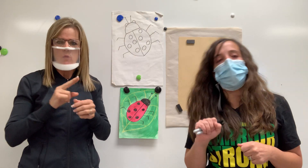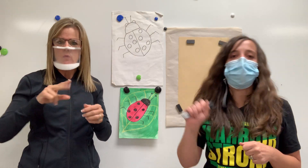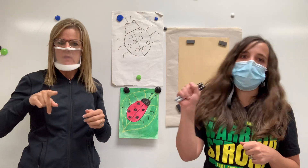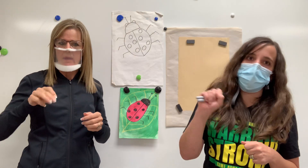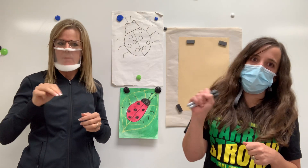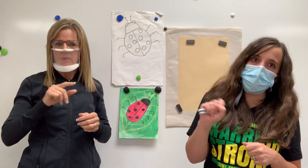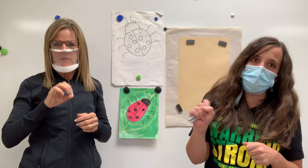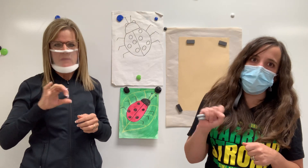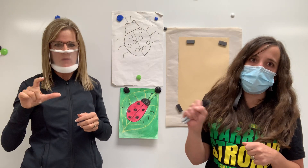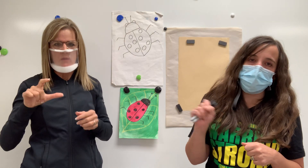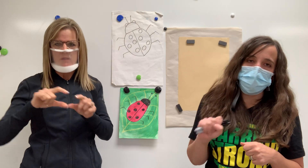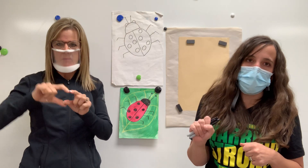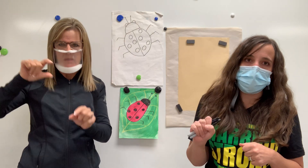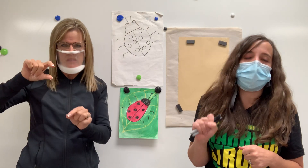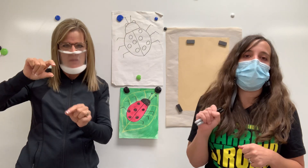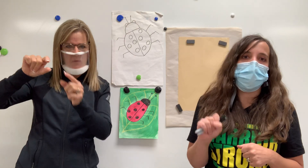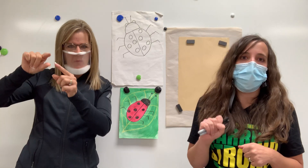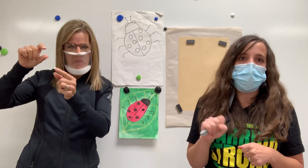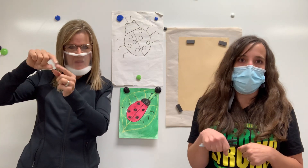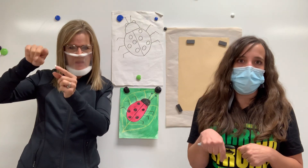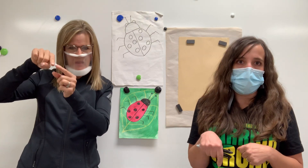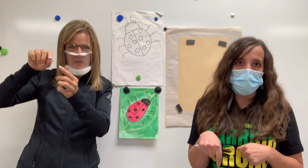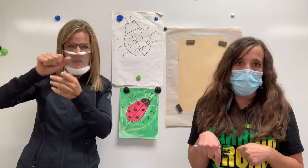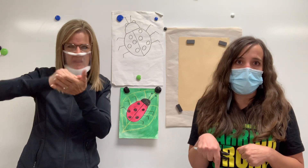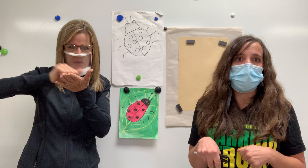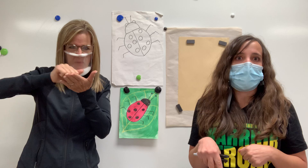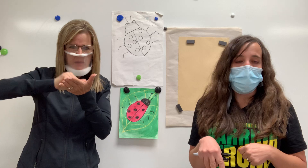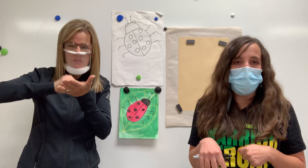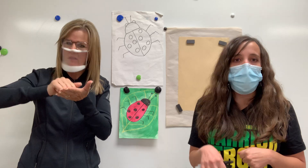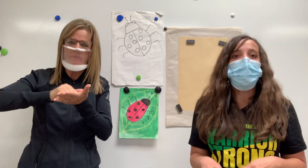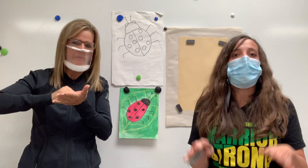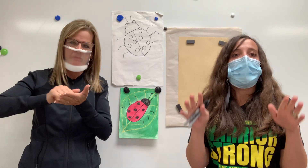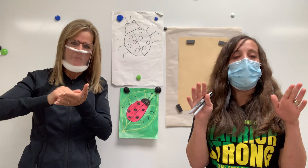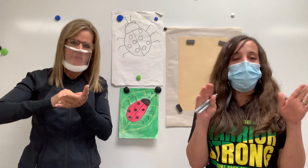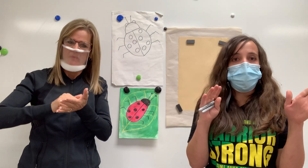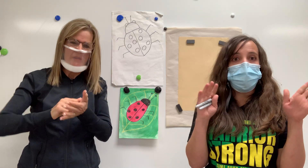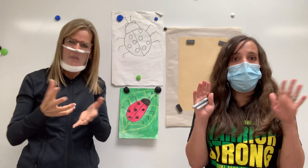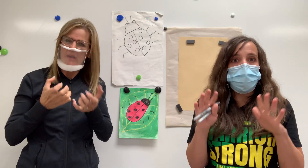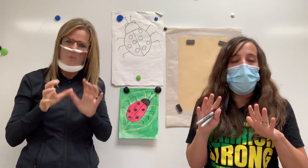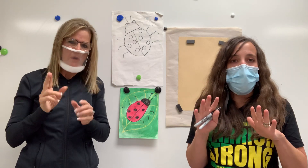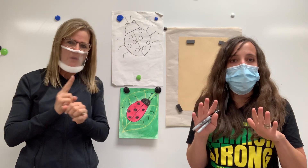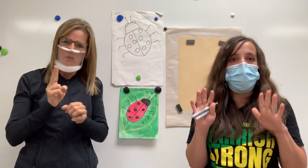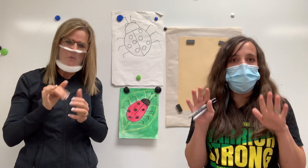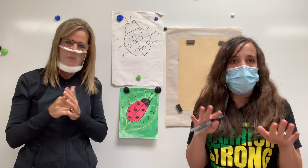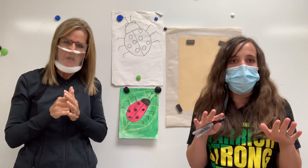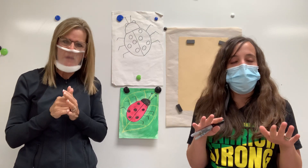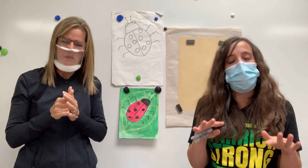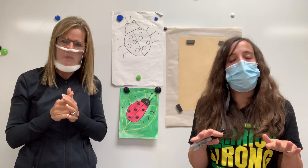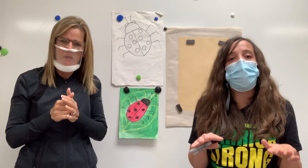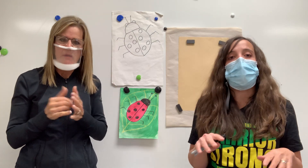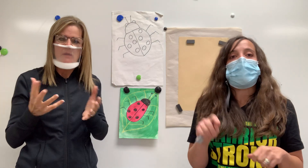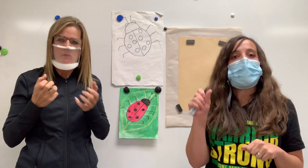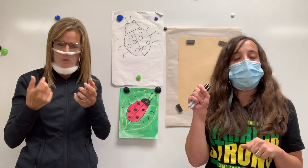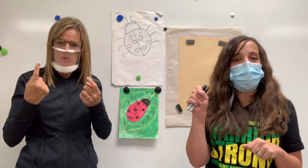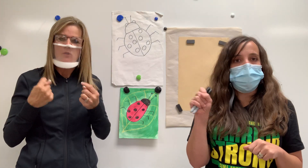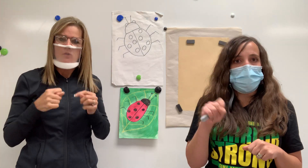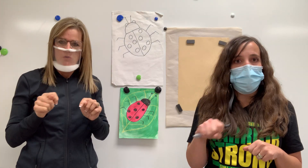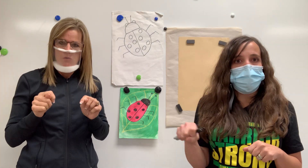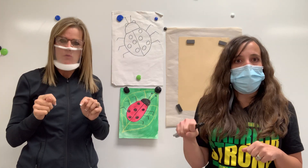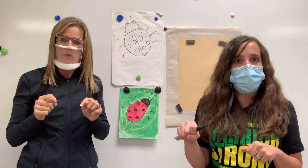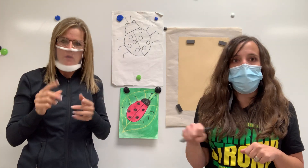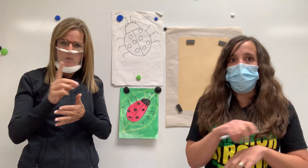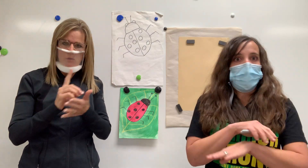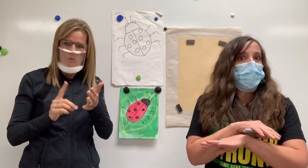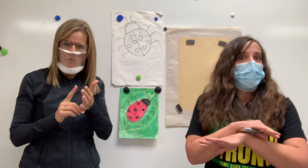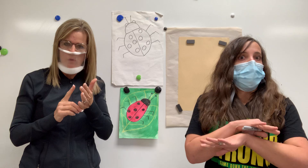to get it perfect and erase and erase and erase every time you make a mark, okay? I want you to try. My challenge to you is to draw